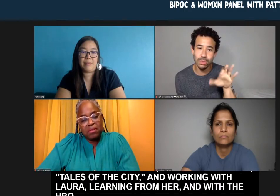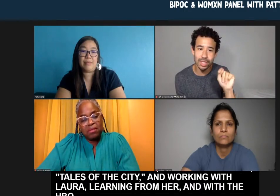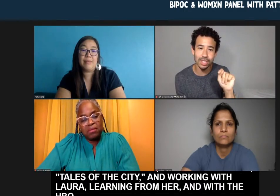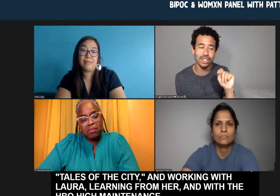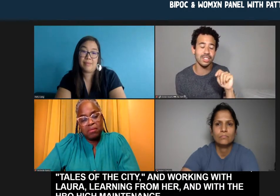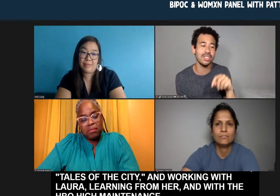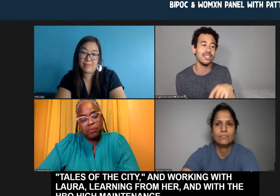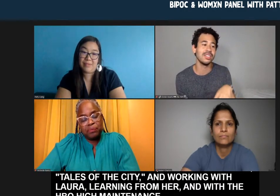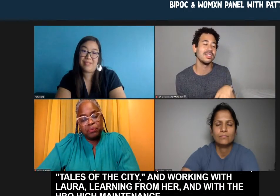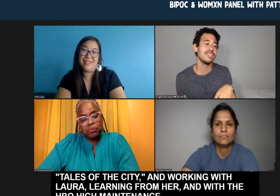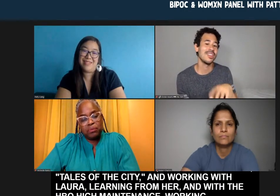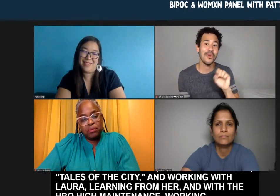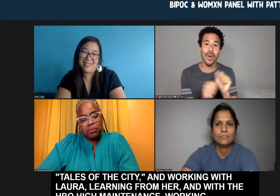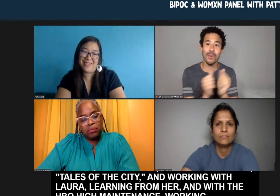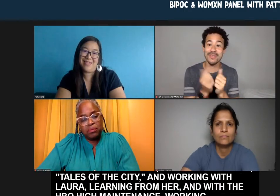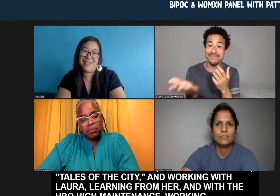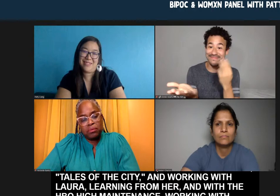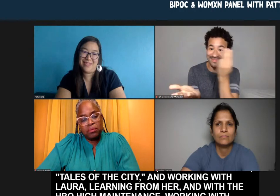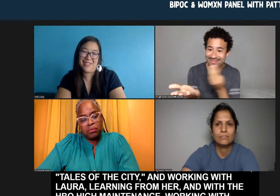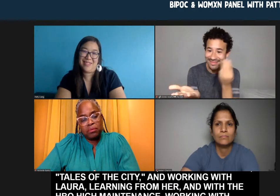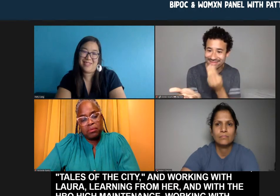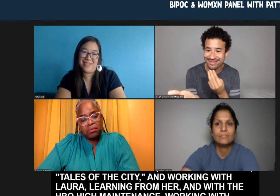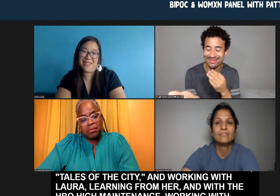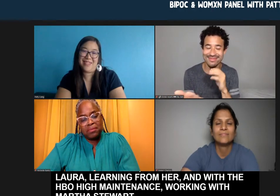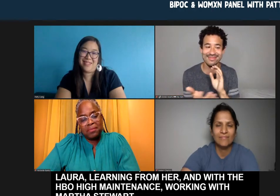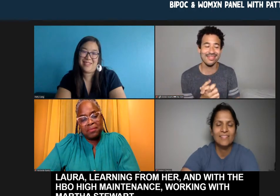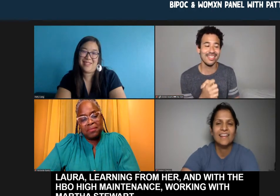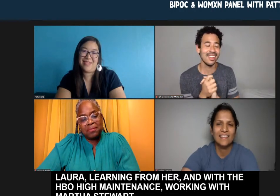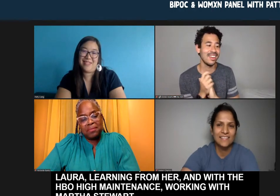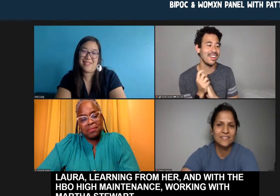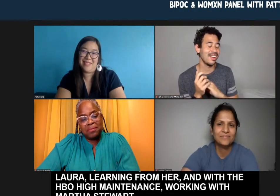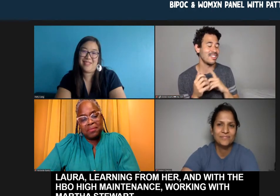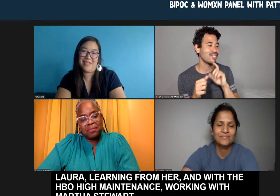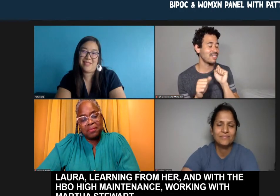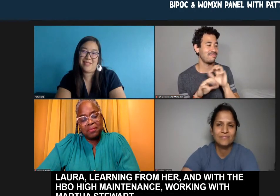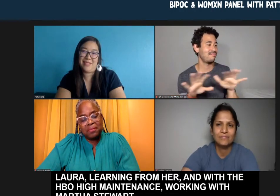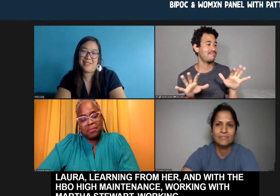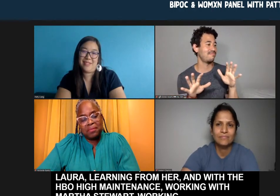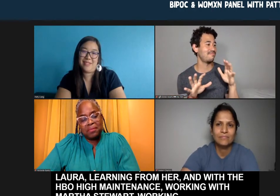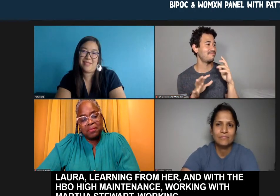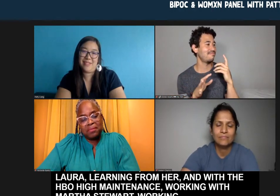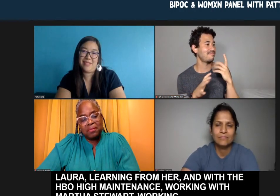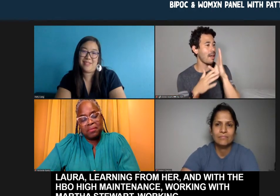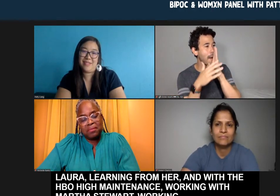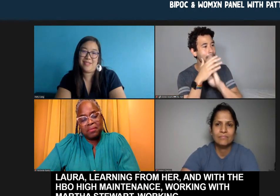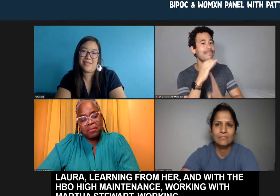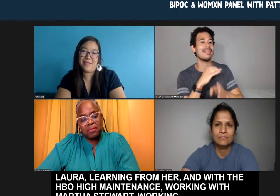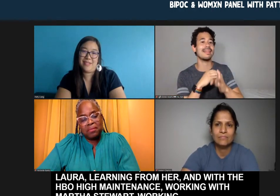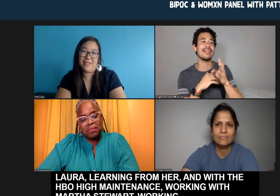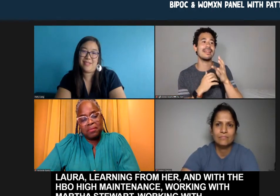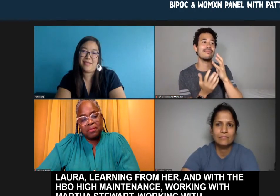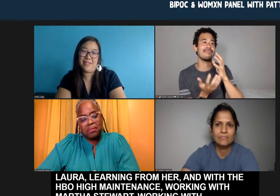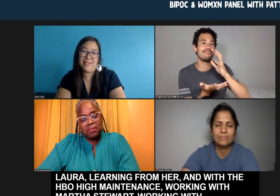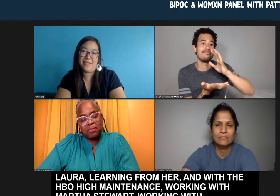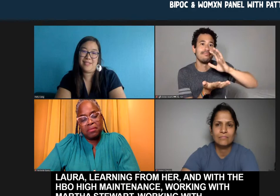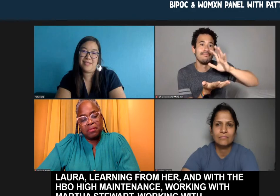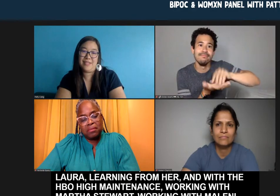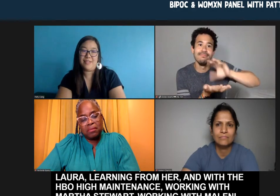Martha Stewart, working with Melanie, and just, it was such a